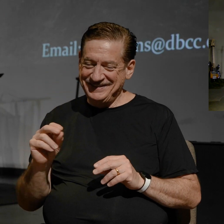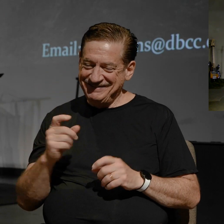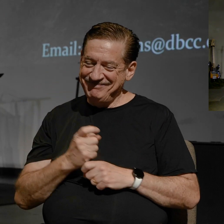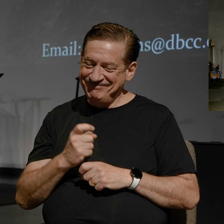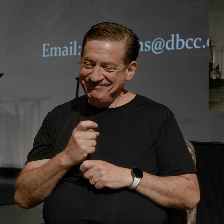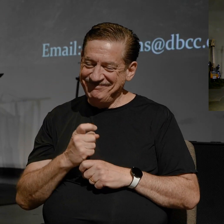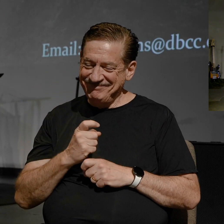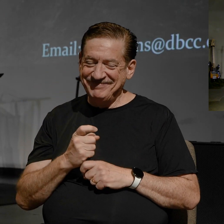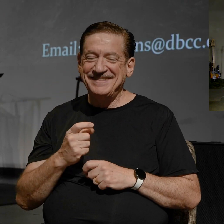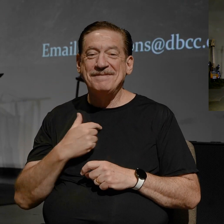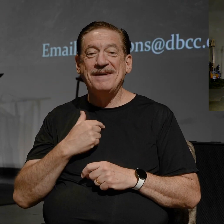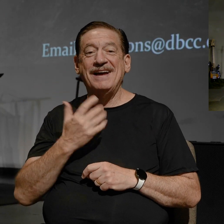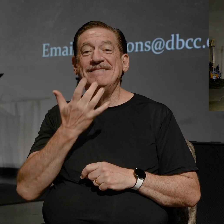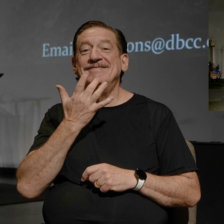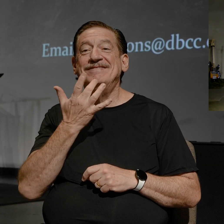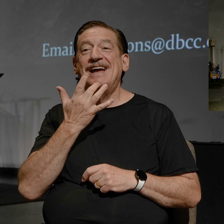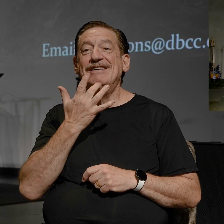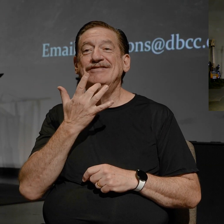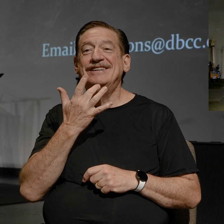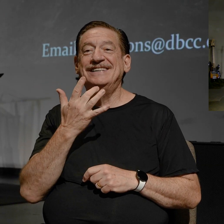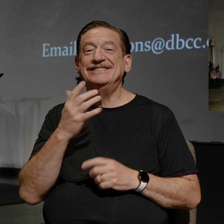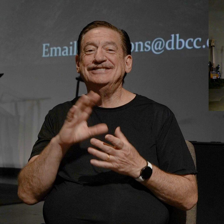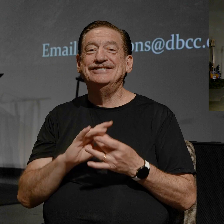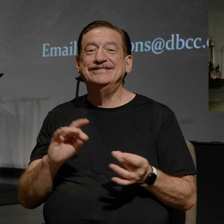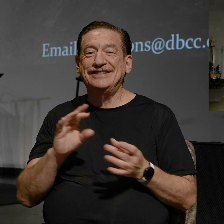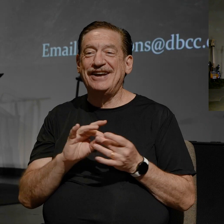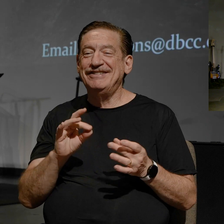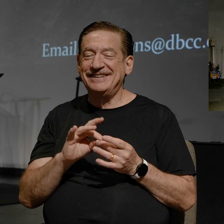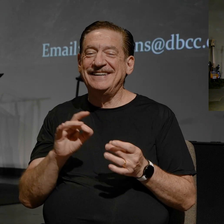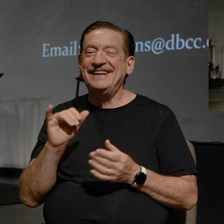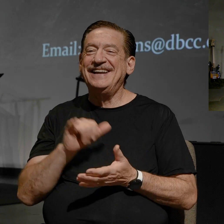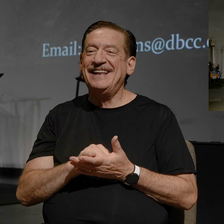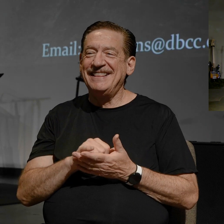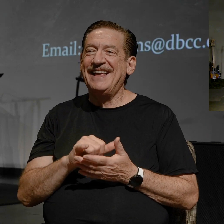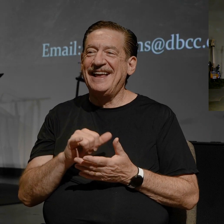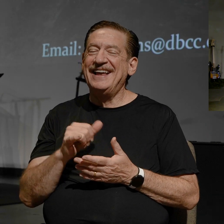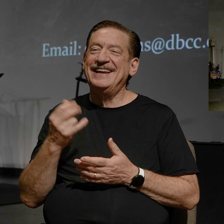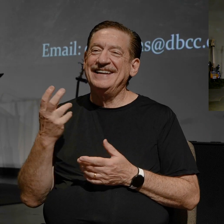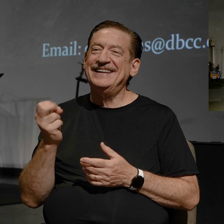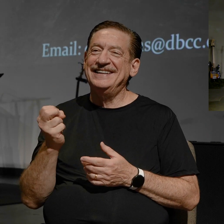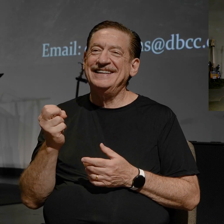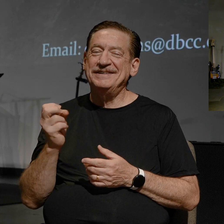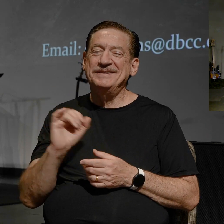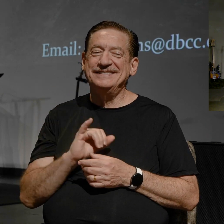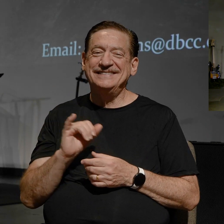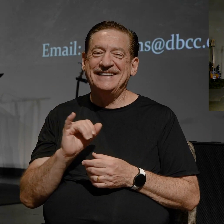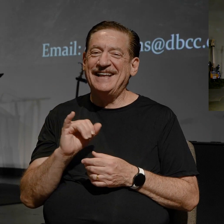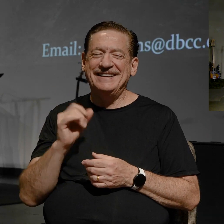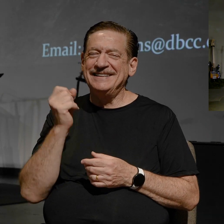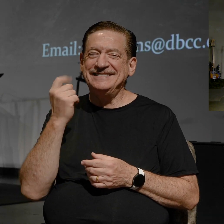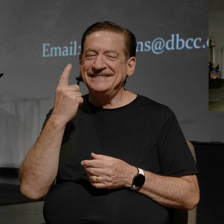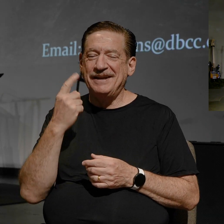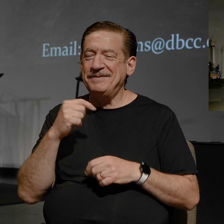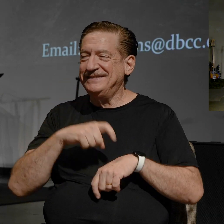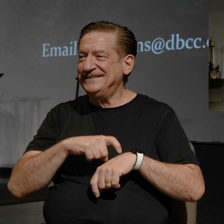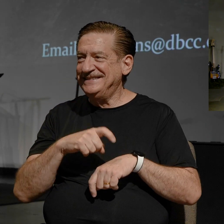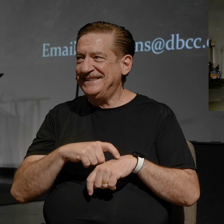My favorite story to tell about my dad that gives you a window into what he was like and helps you better understand what I'm